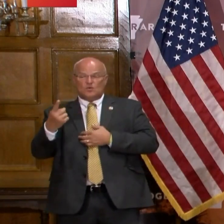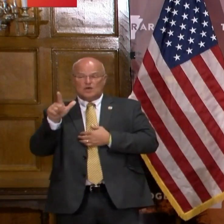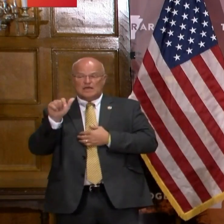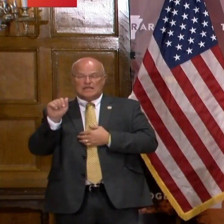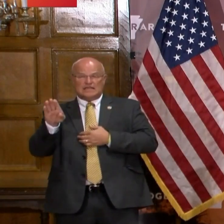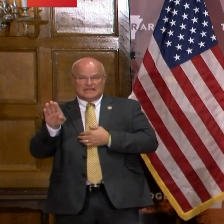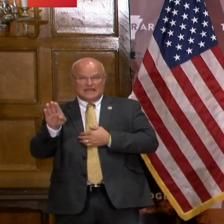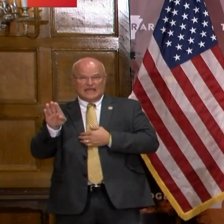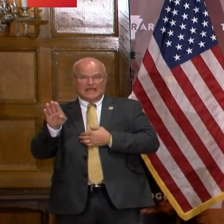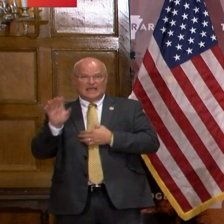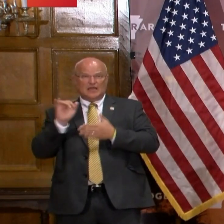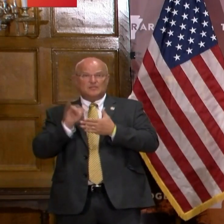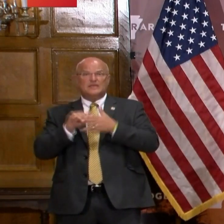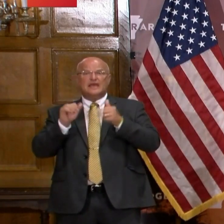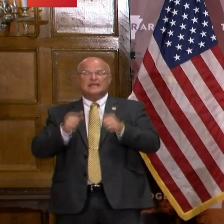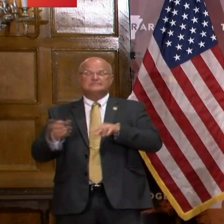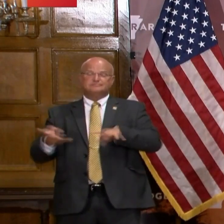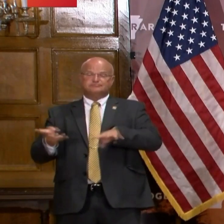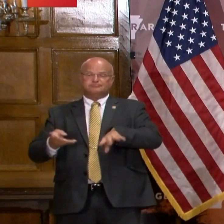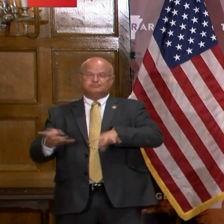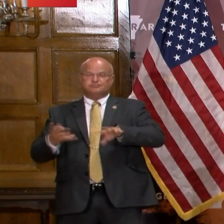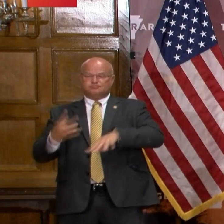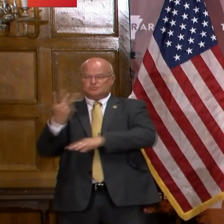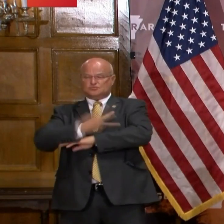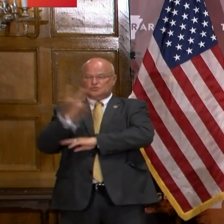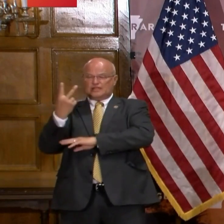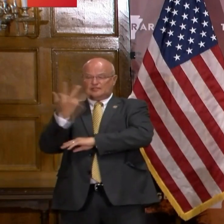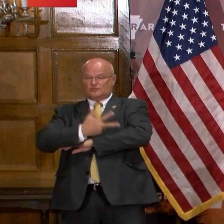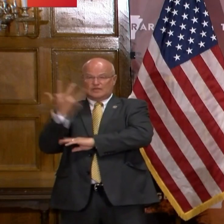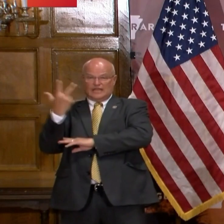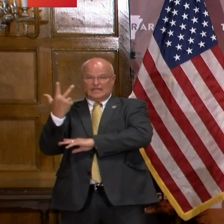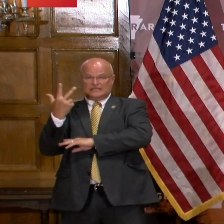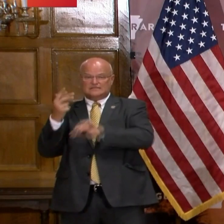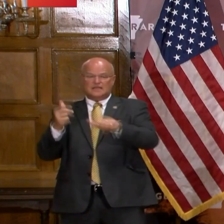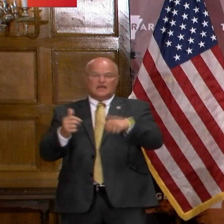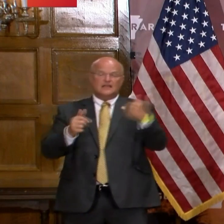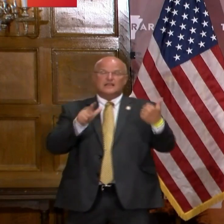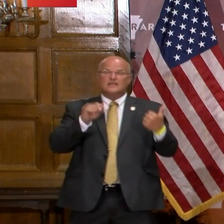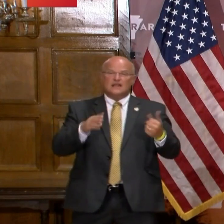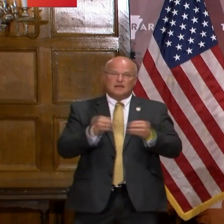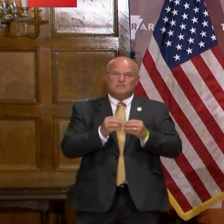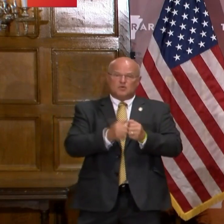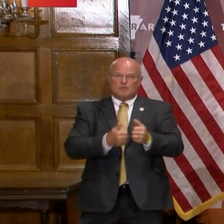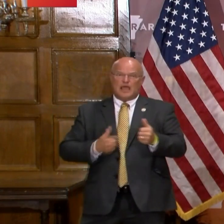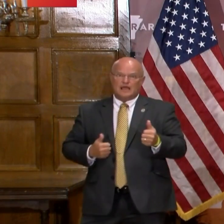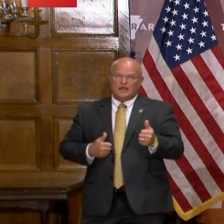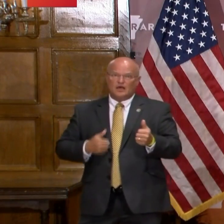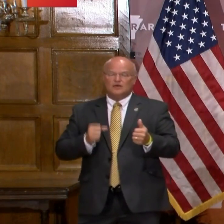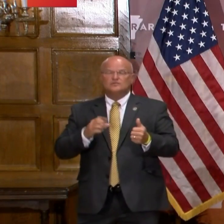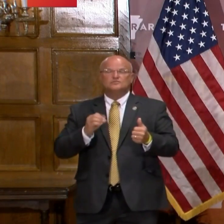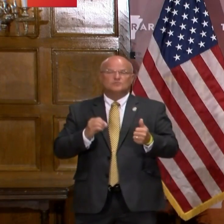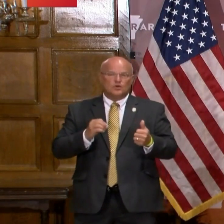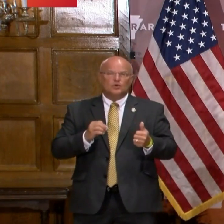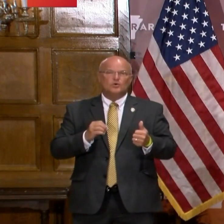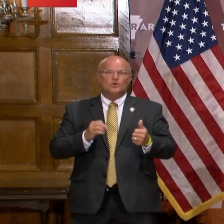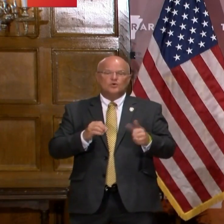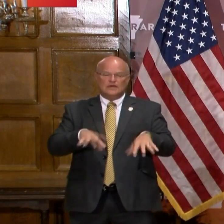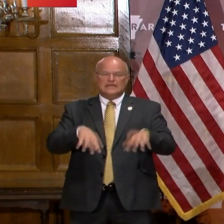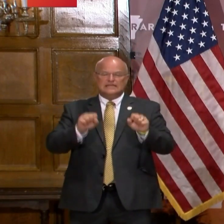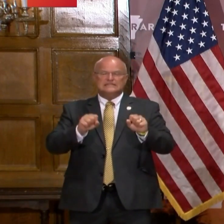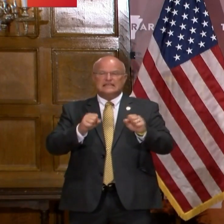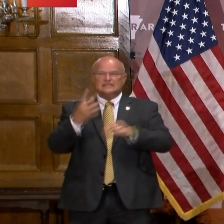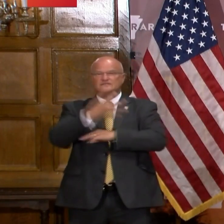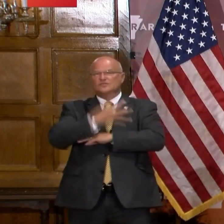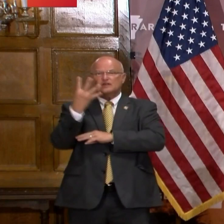lab that can get it done in 2 days or 3 days. Another one has more backlog, and so that